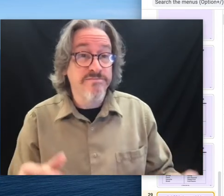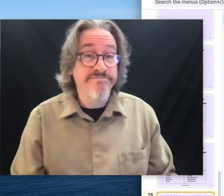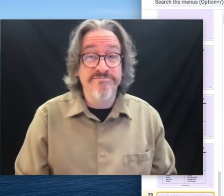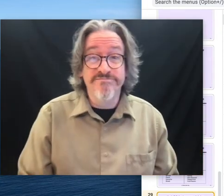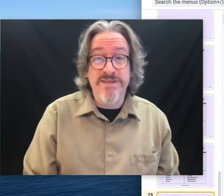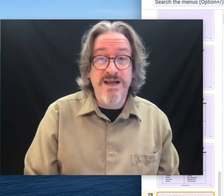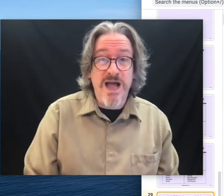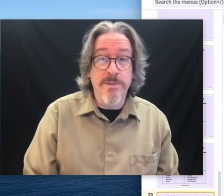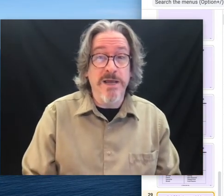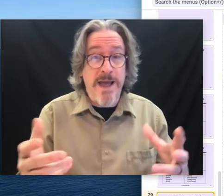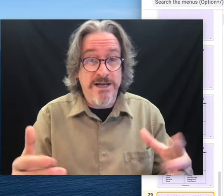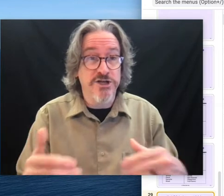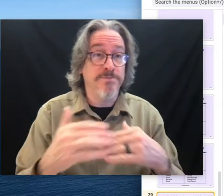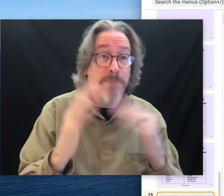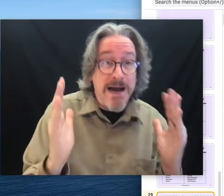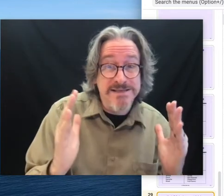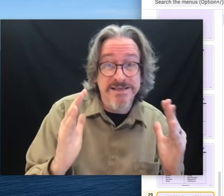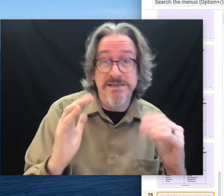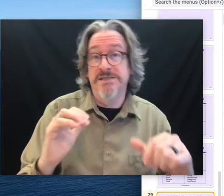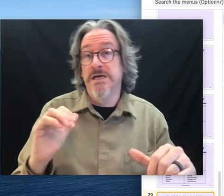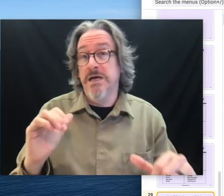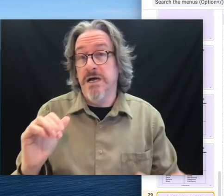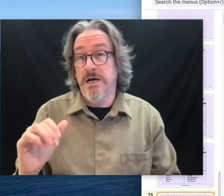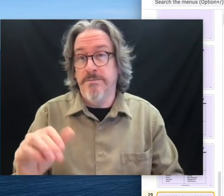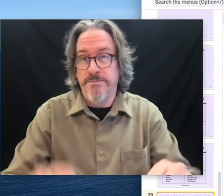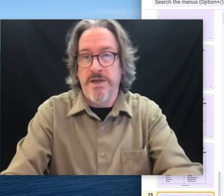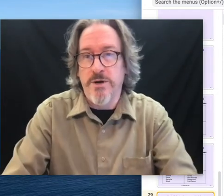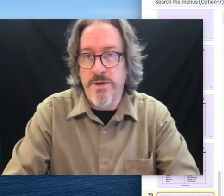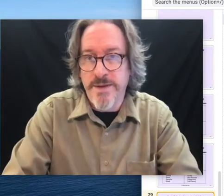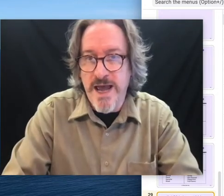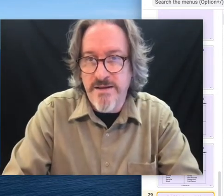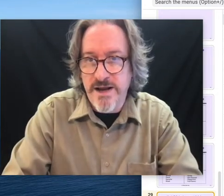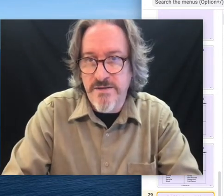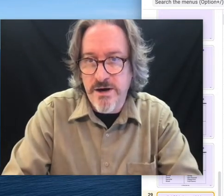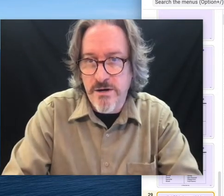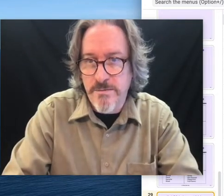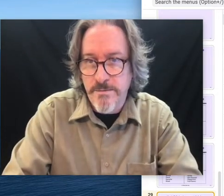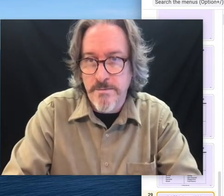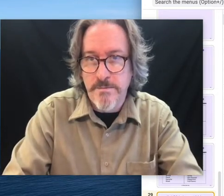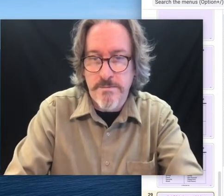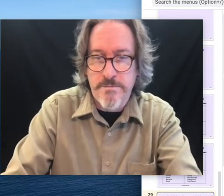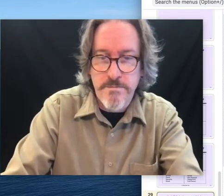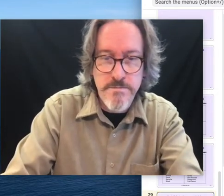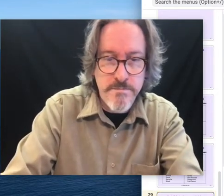Amounts: how many packages, boxes. Let me add that there.